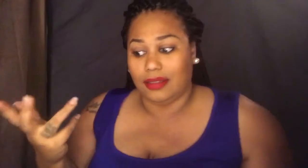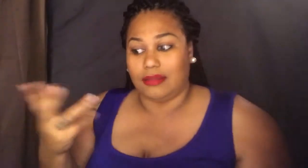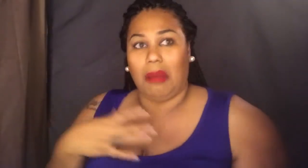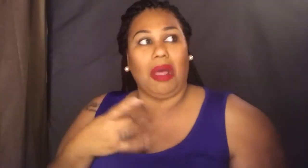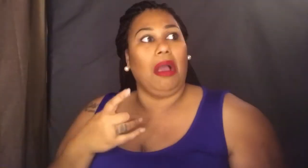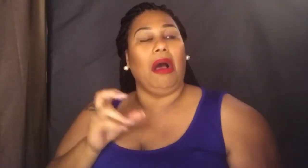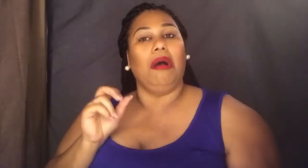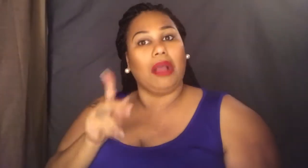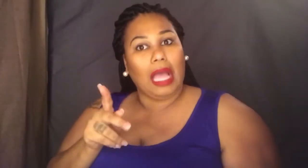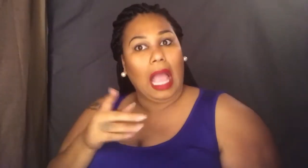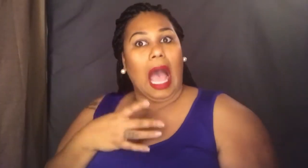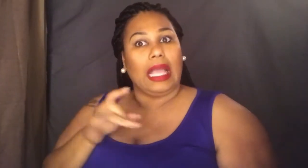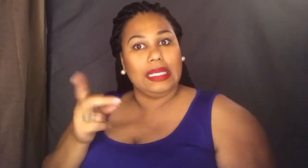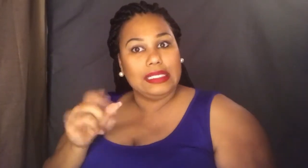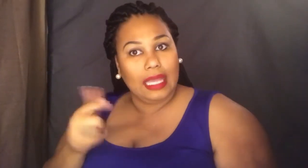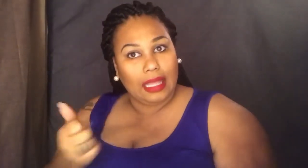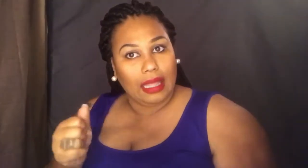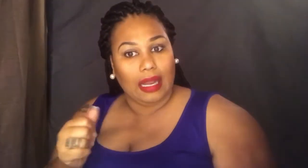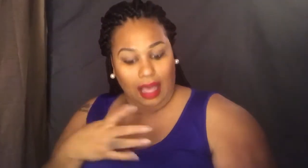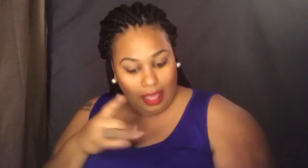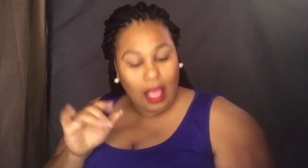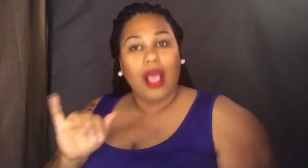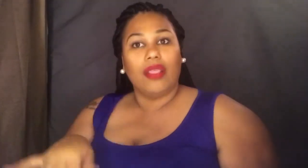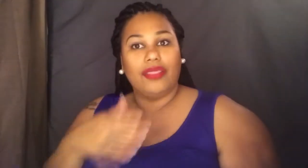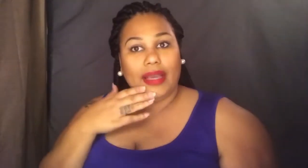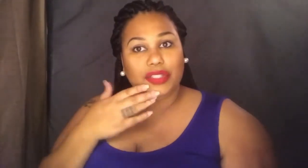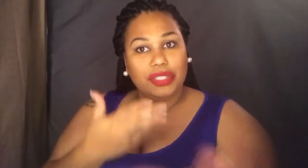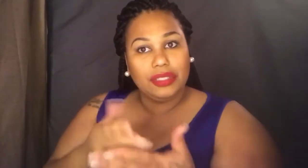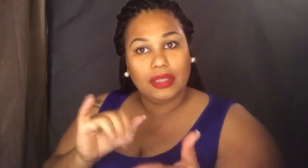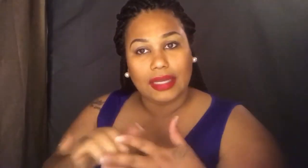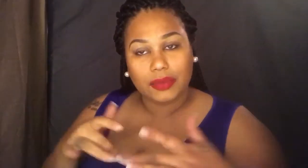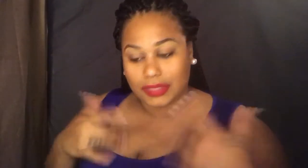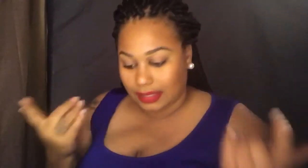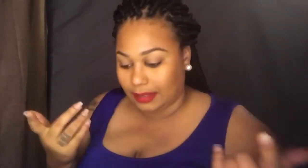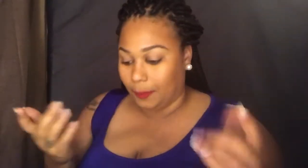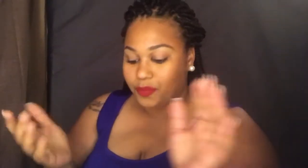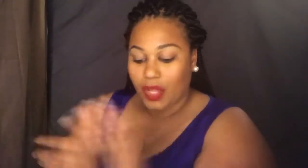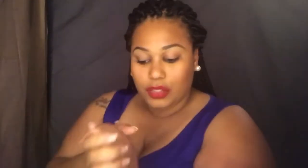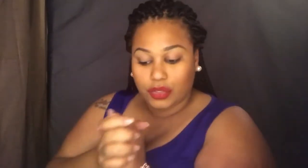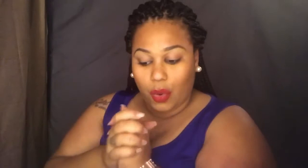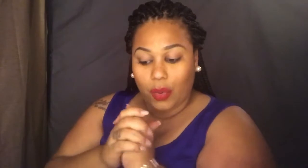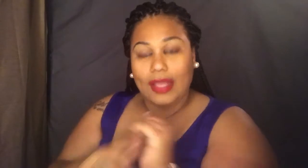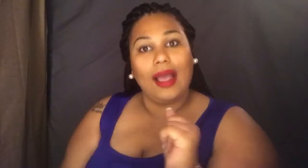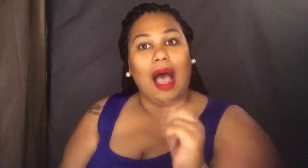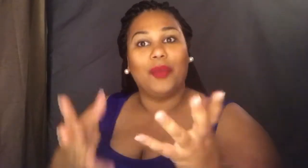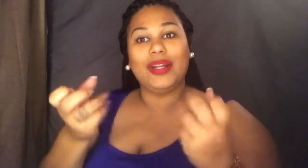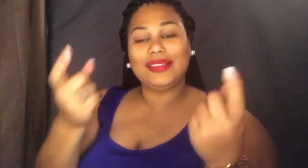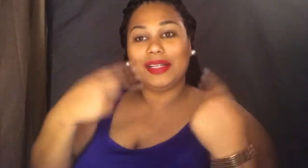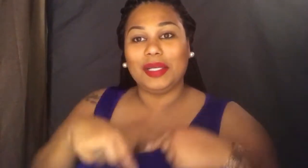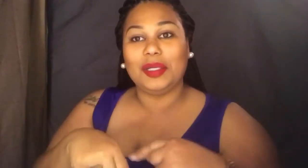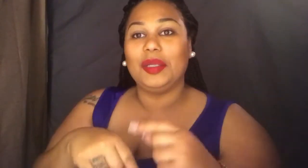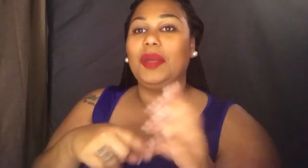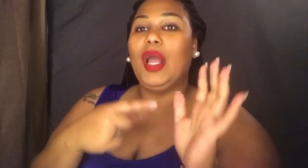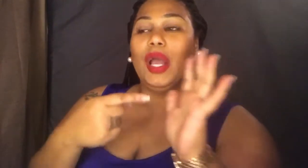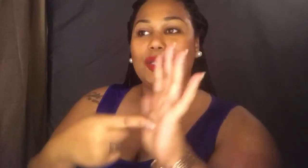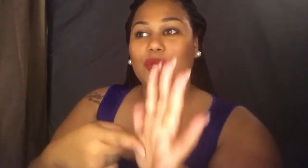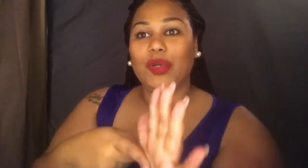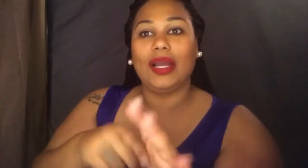$10.99. I'm like, okay, I can dig it. Like, that's good. That's what's up. So yeah, I wanted to come and show you